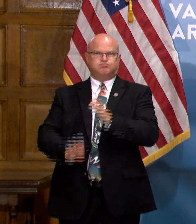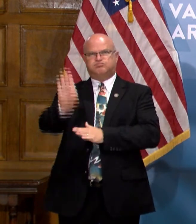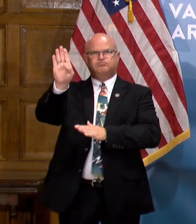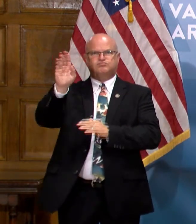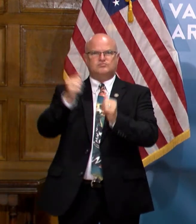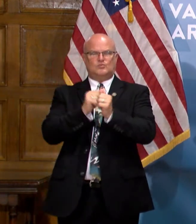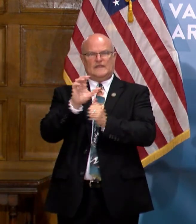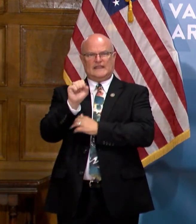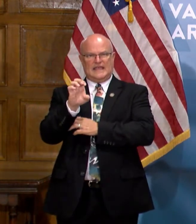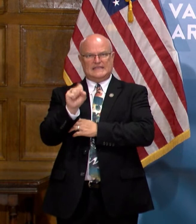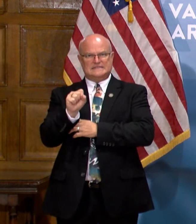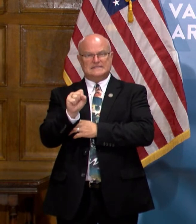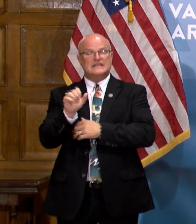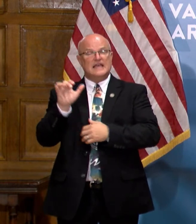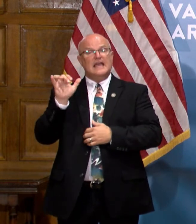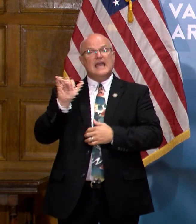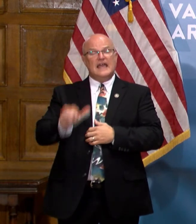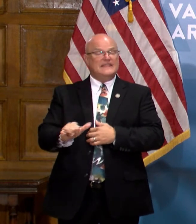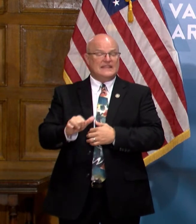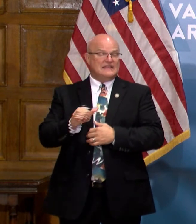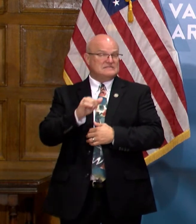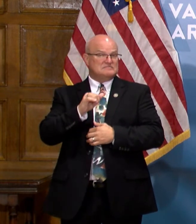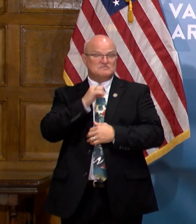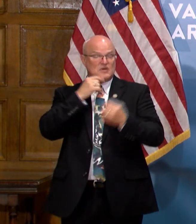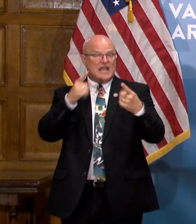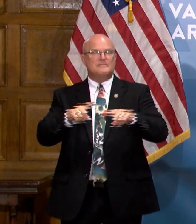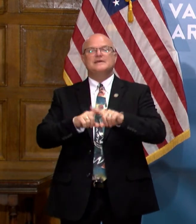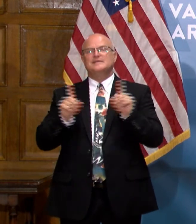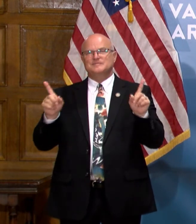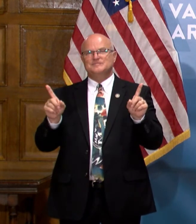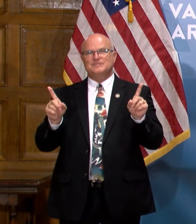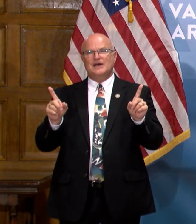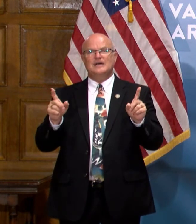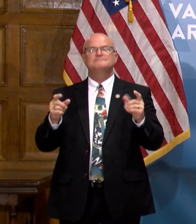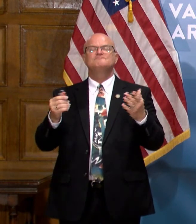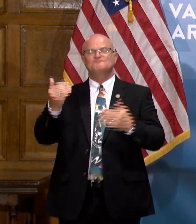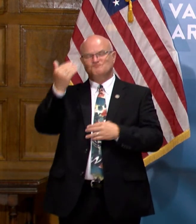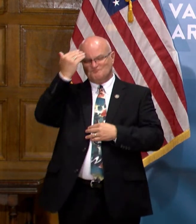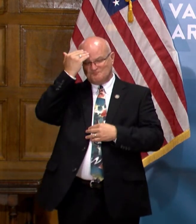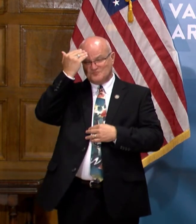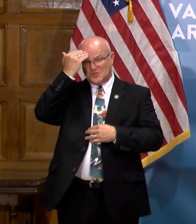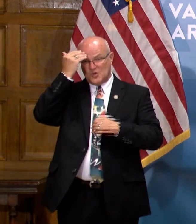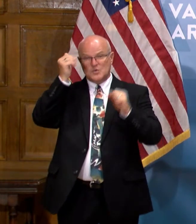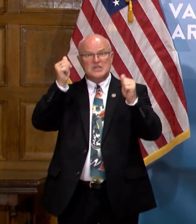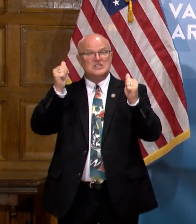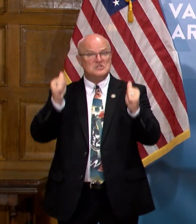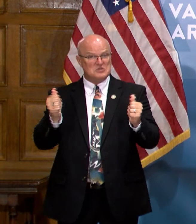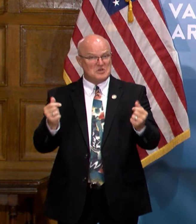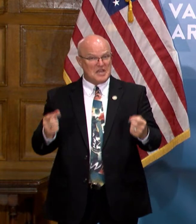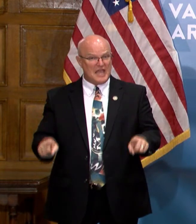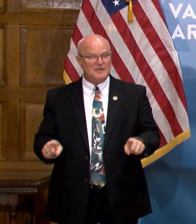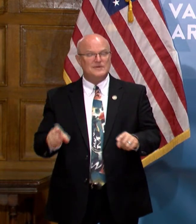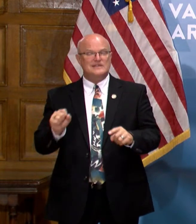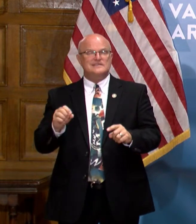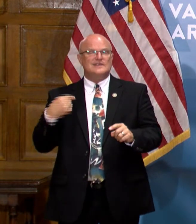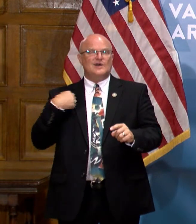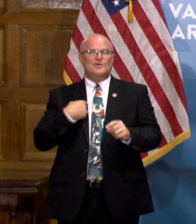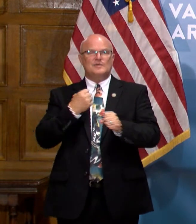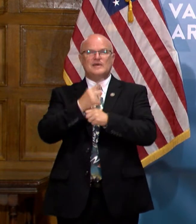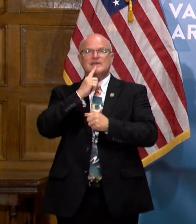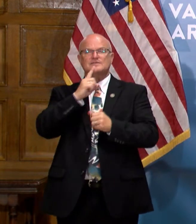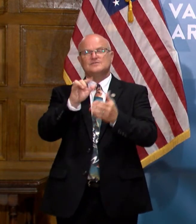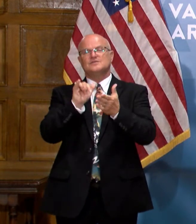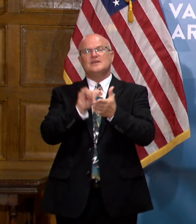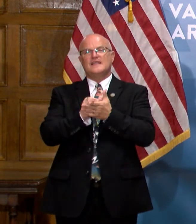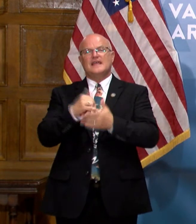surge, and that won't happen. But we recognize it could happen, and so we're making